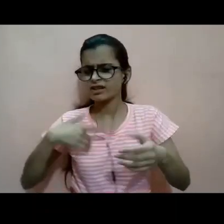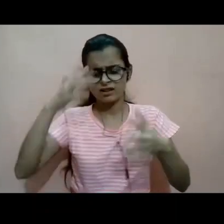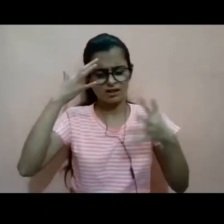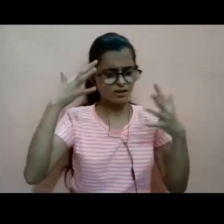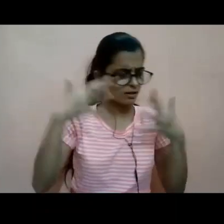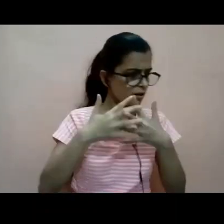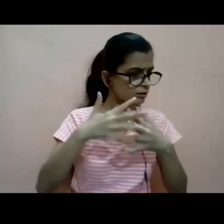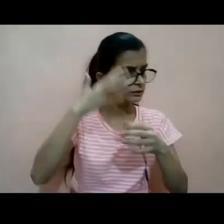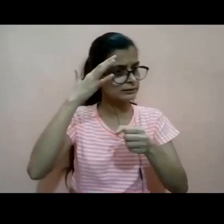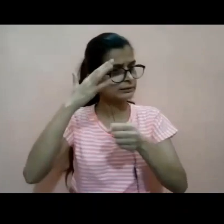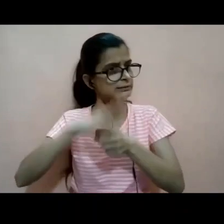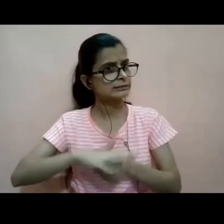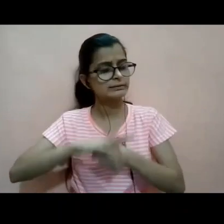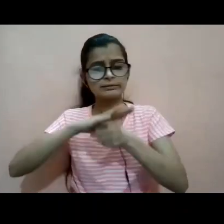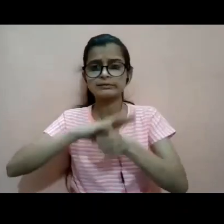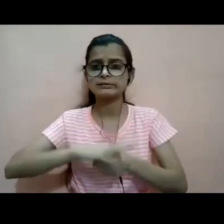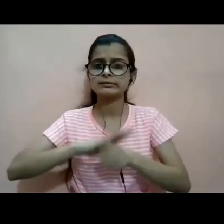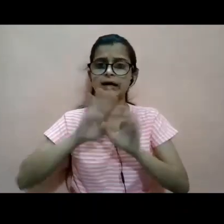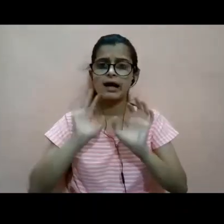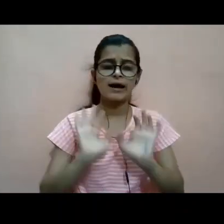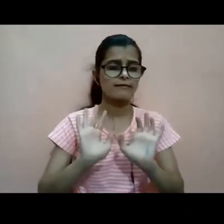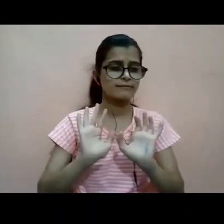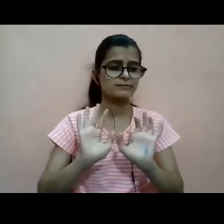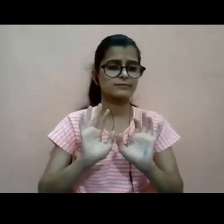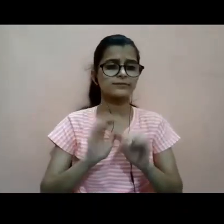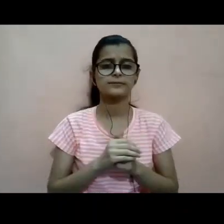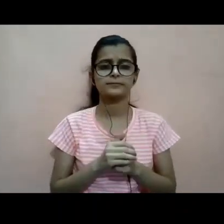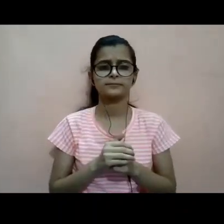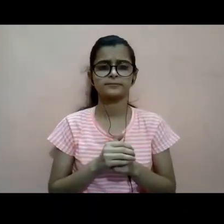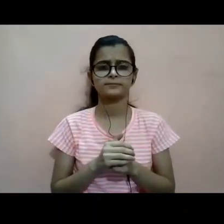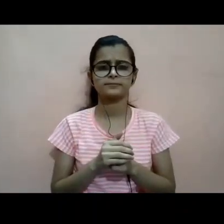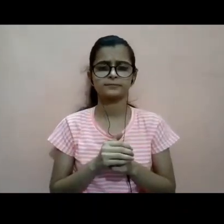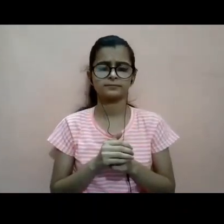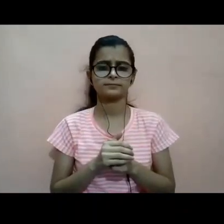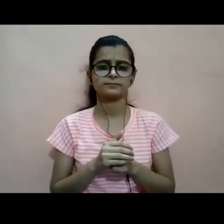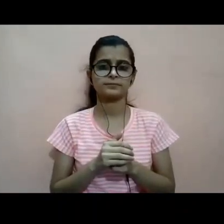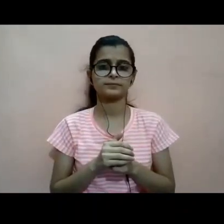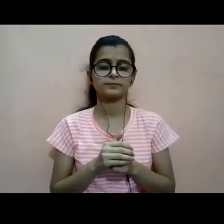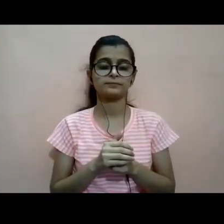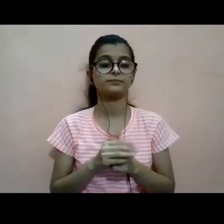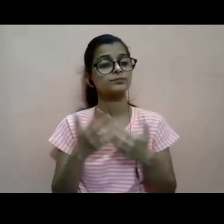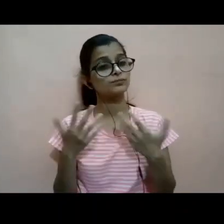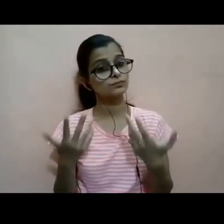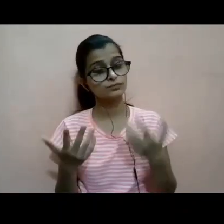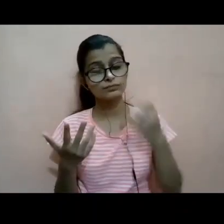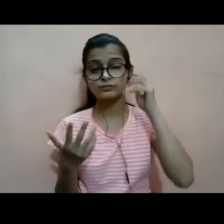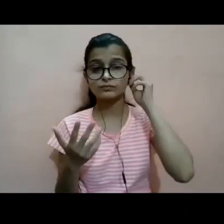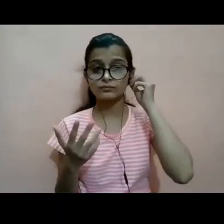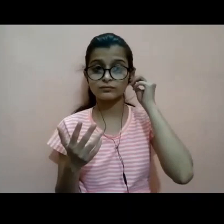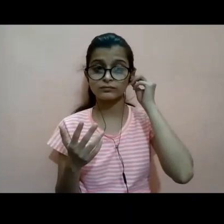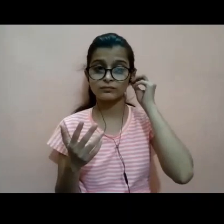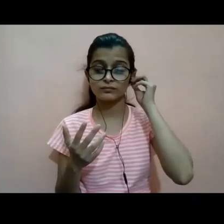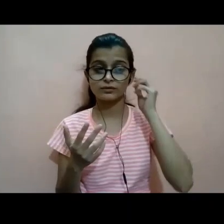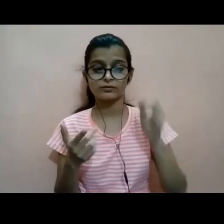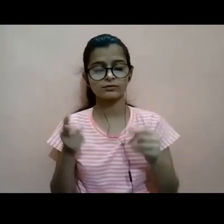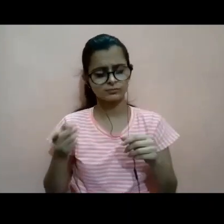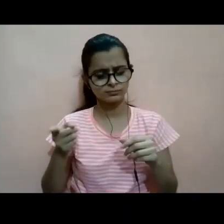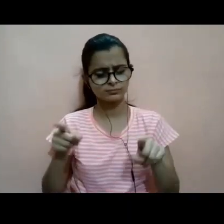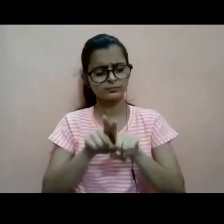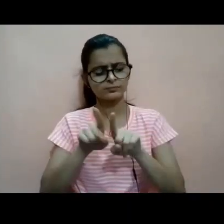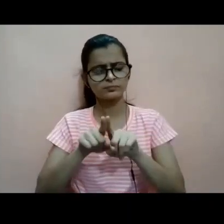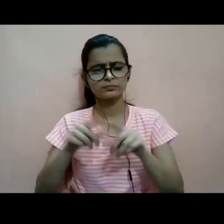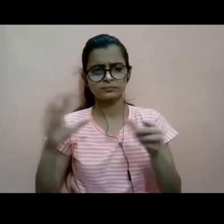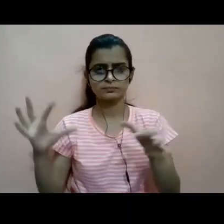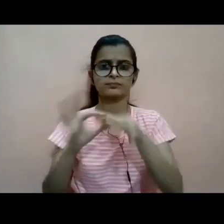to the mind of a person with disability. So in this regard, what